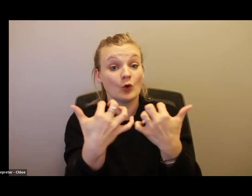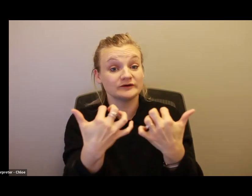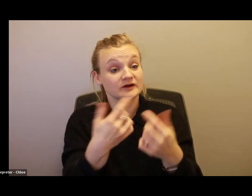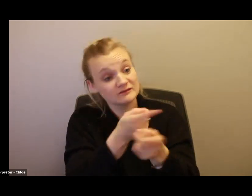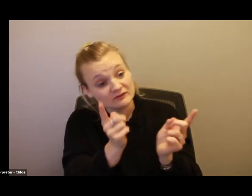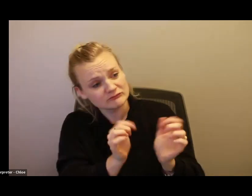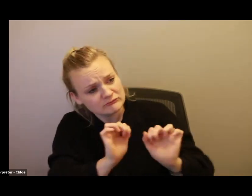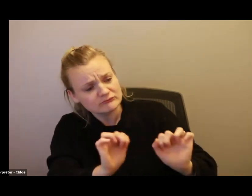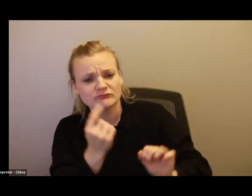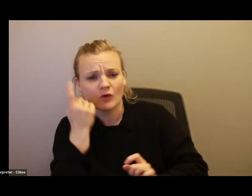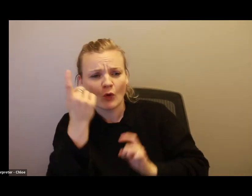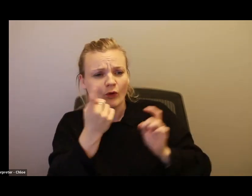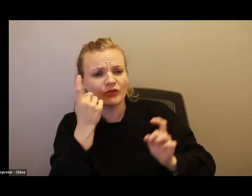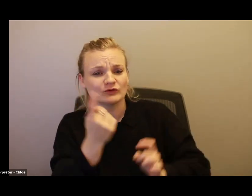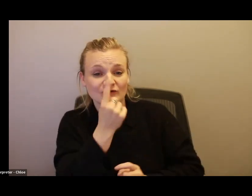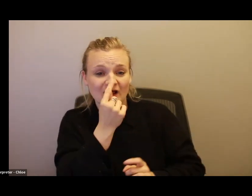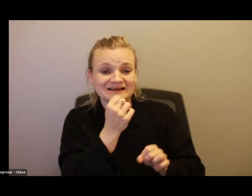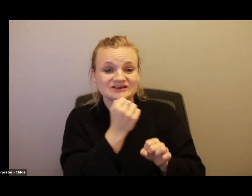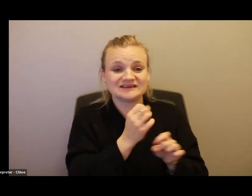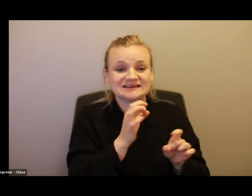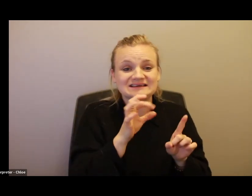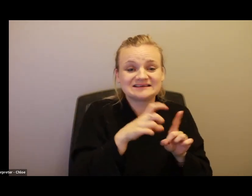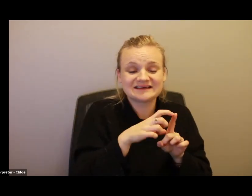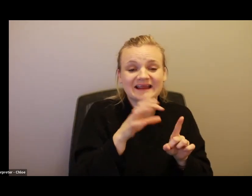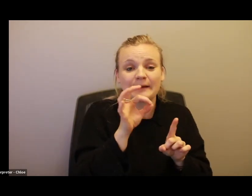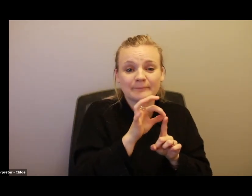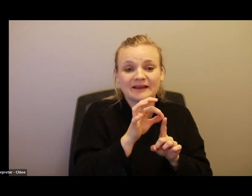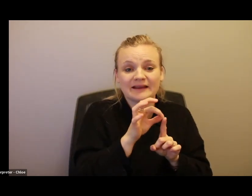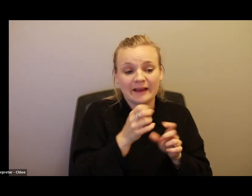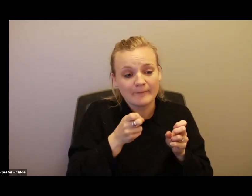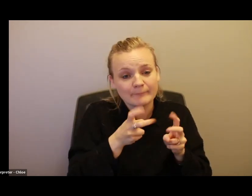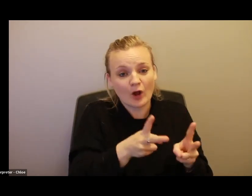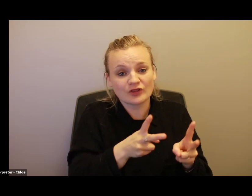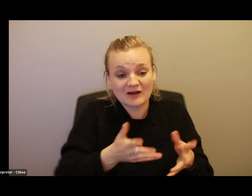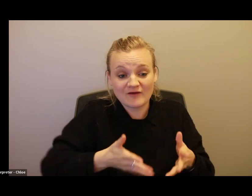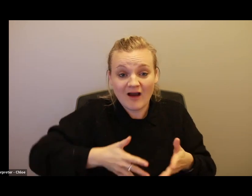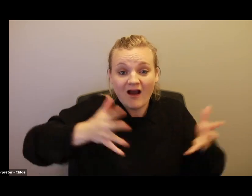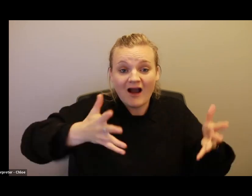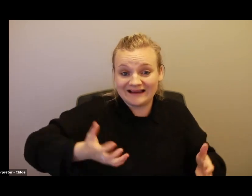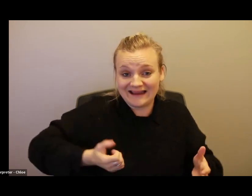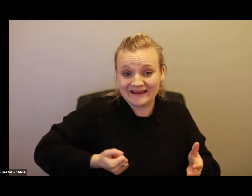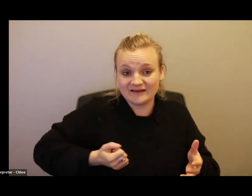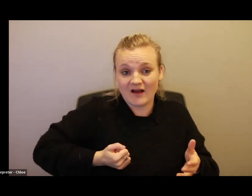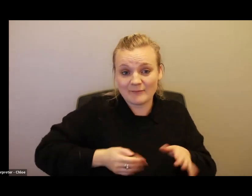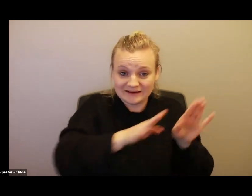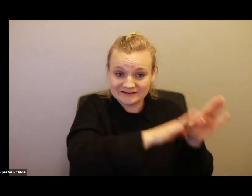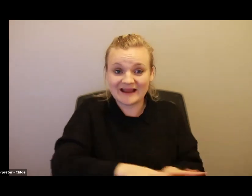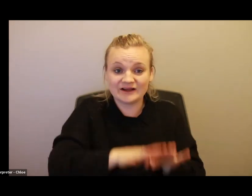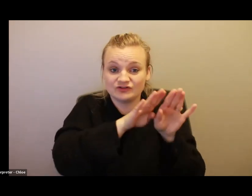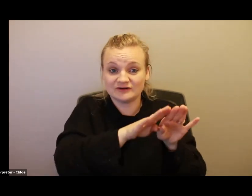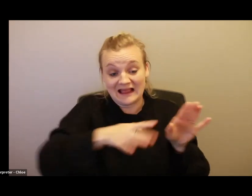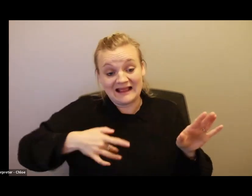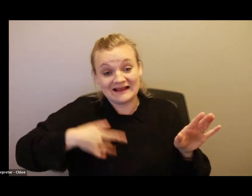they think of the likely GDP pathway for high-income nations that are aiming for, living within